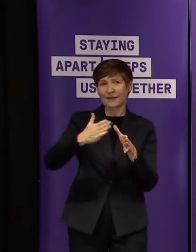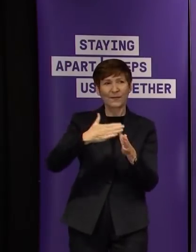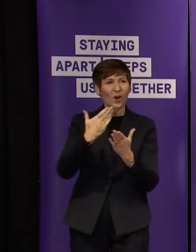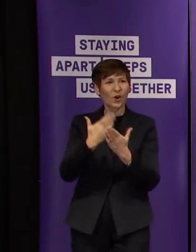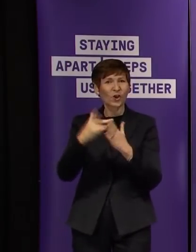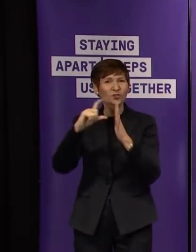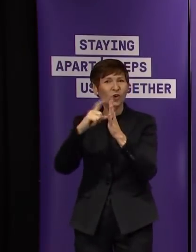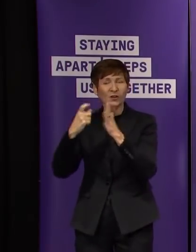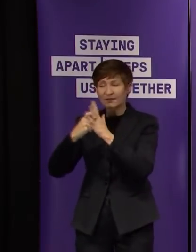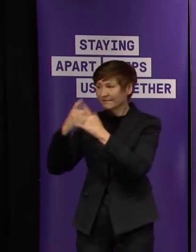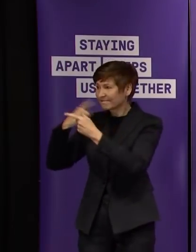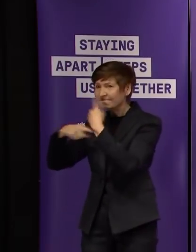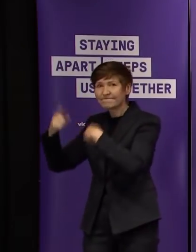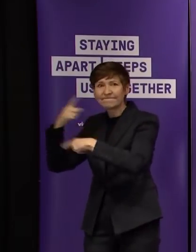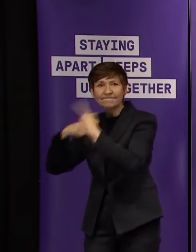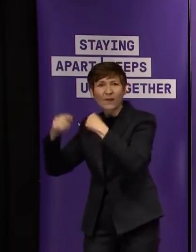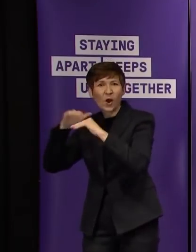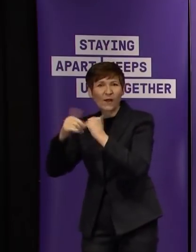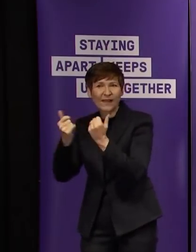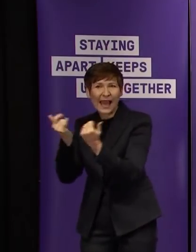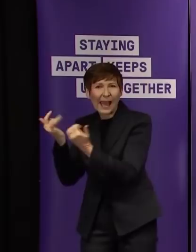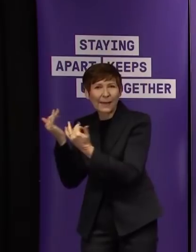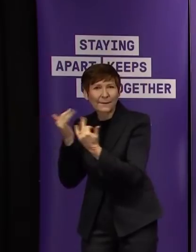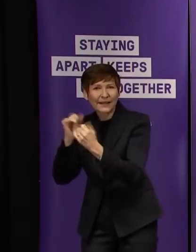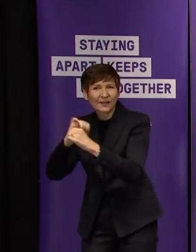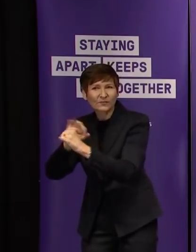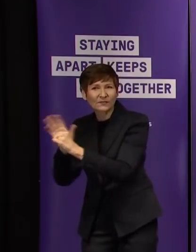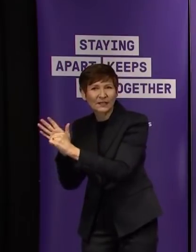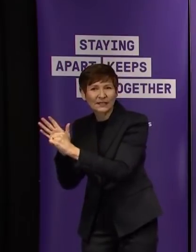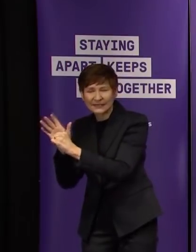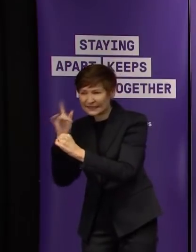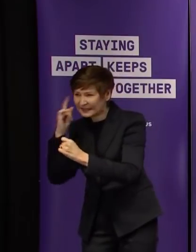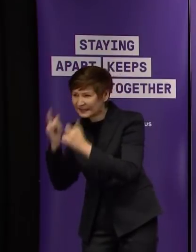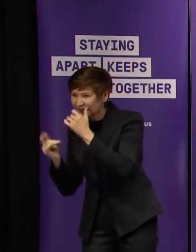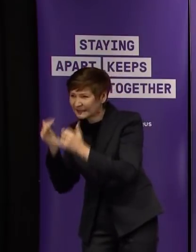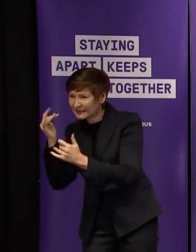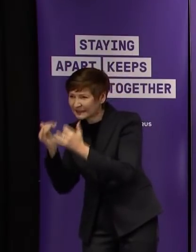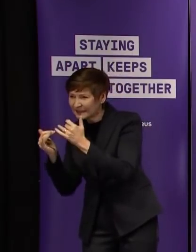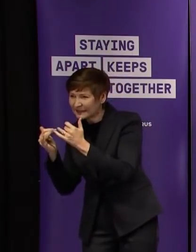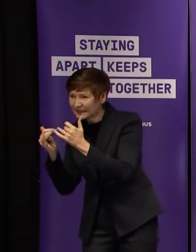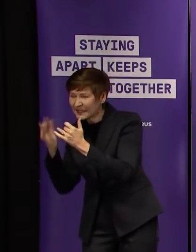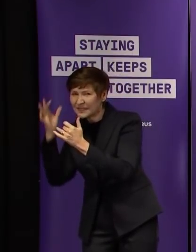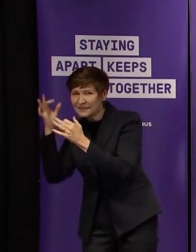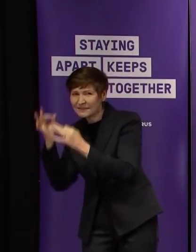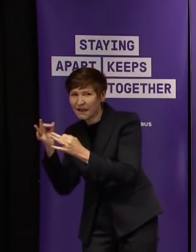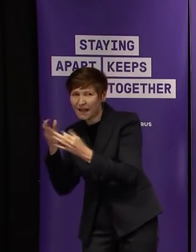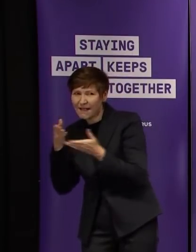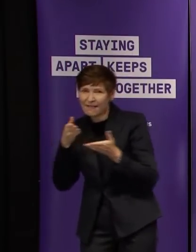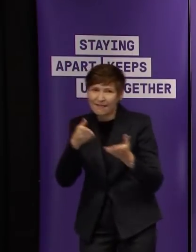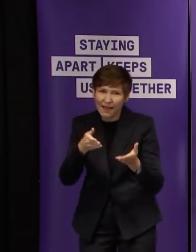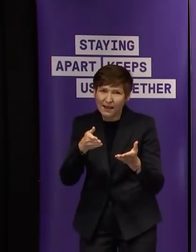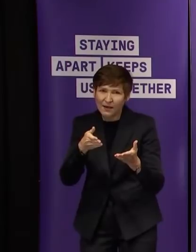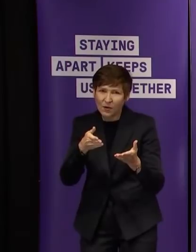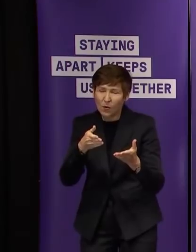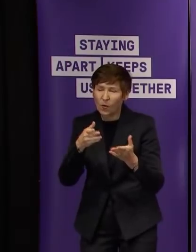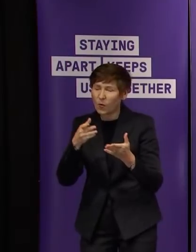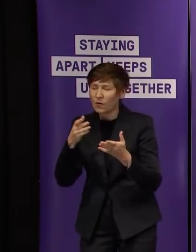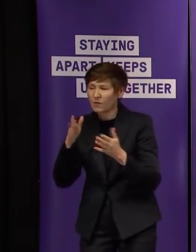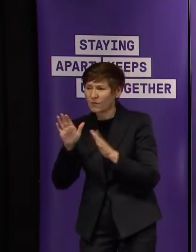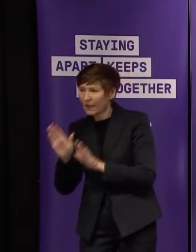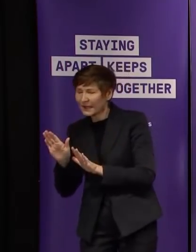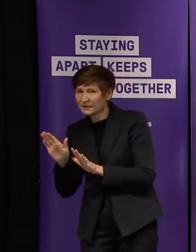to the number of virus cases, we aim to try and get kids back, but that's got to be done safely, and it can't be in a